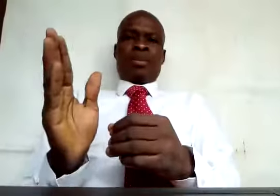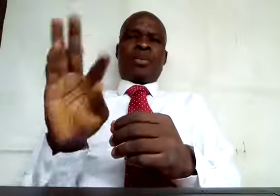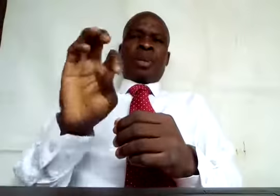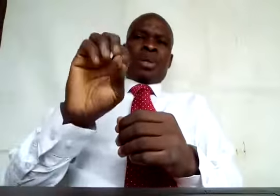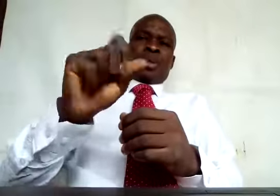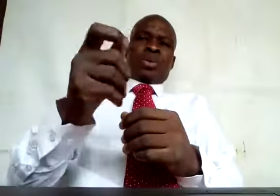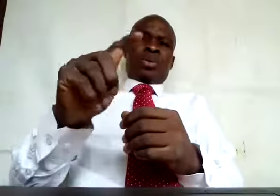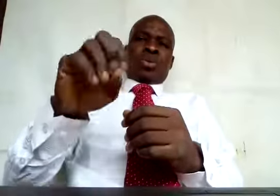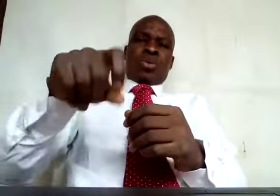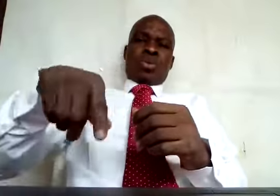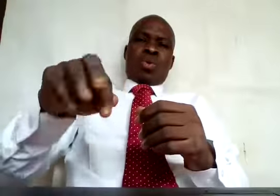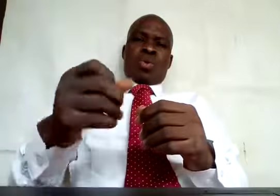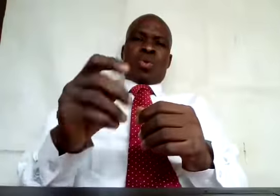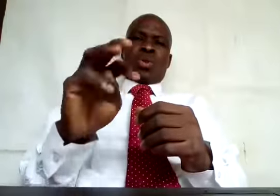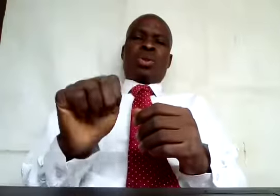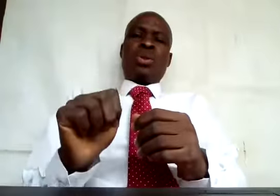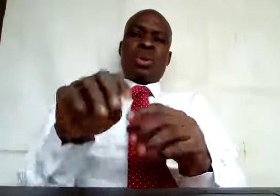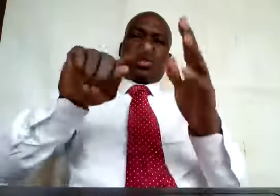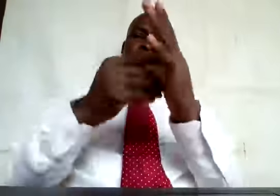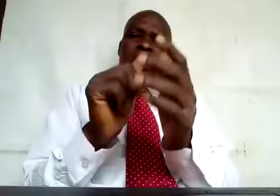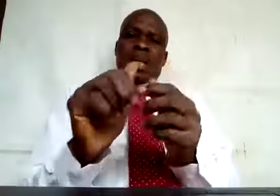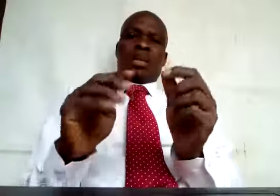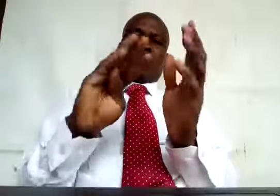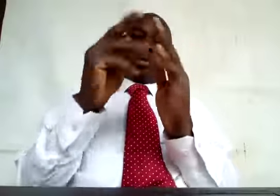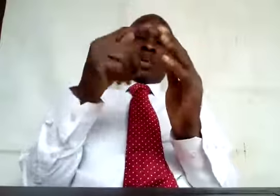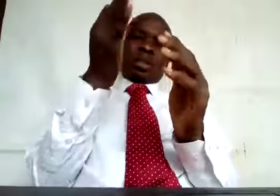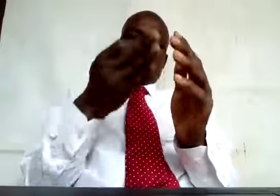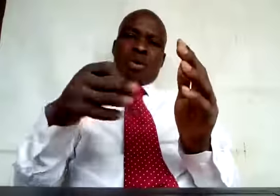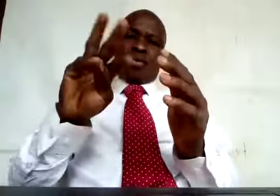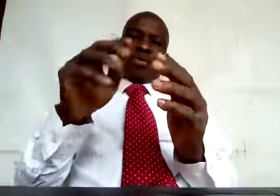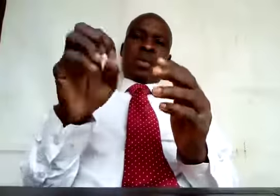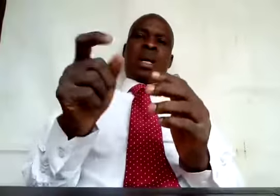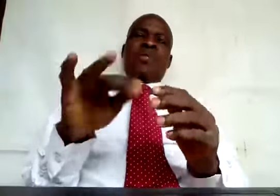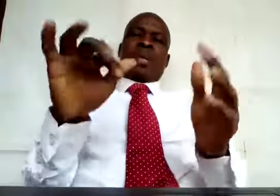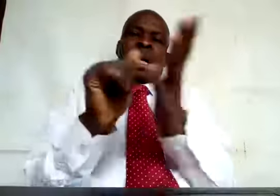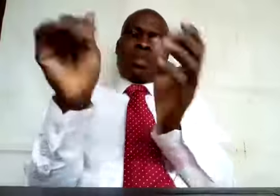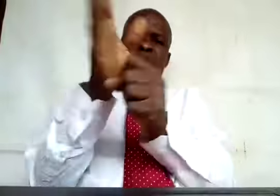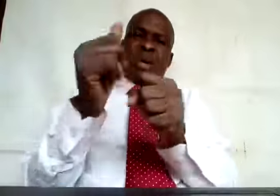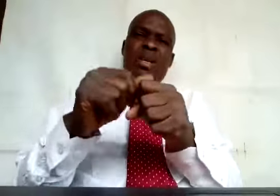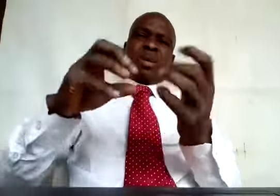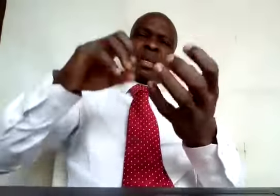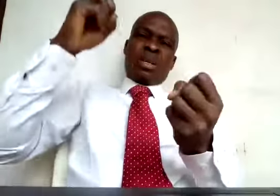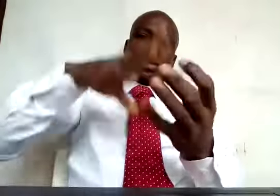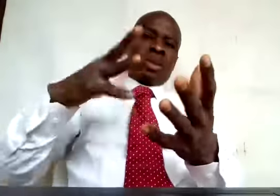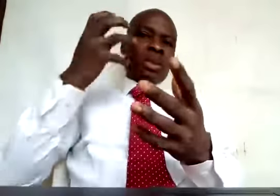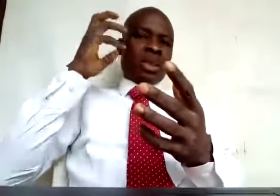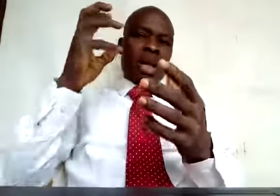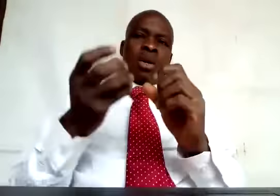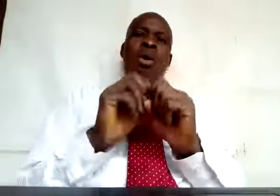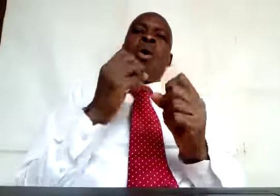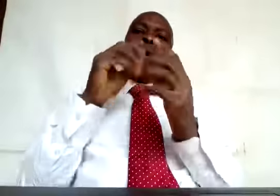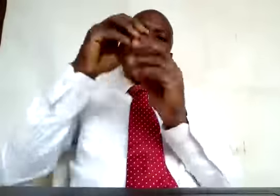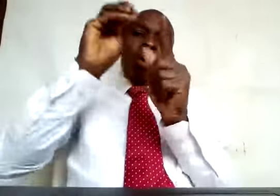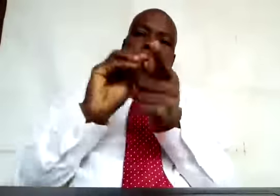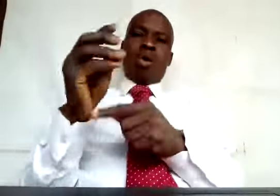Sonorous. This is a property of metals that make them make loud sounds or noise when hit